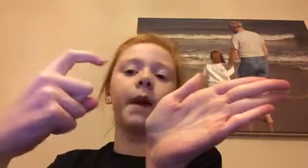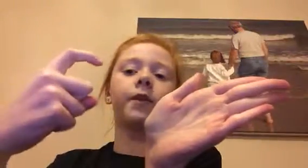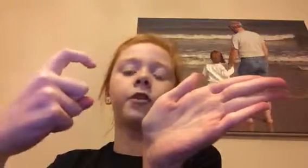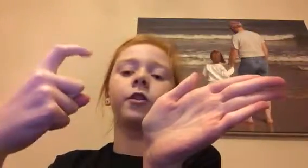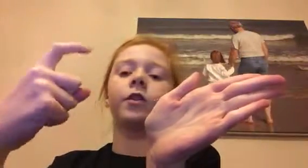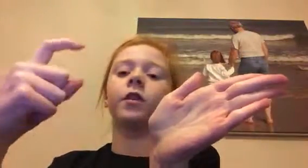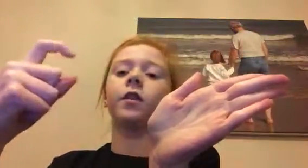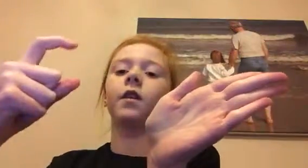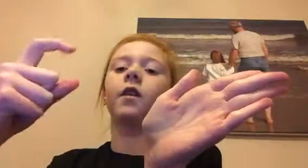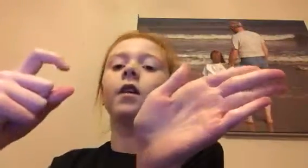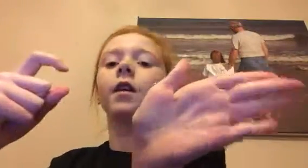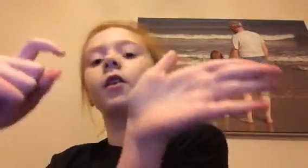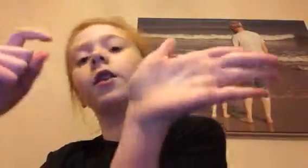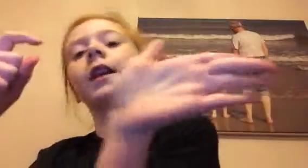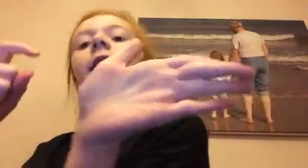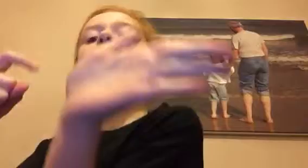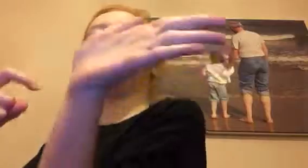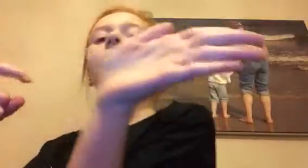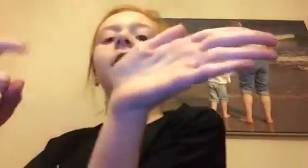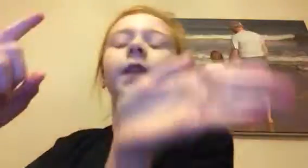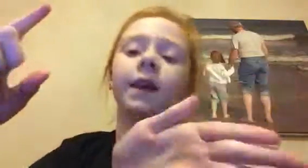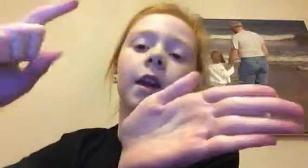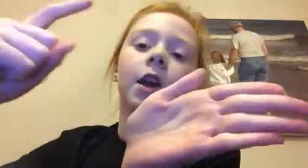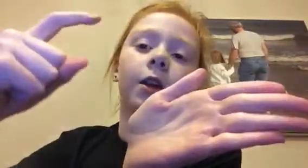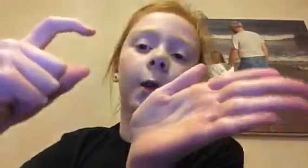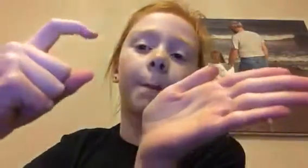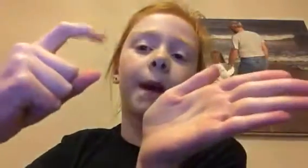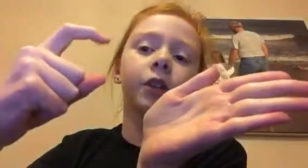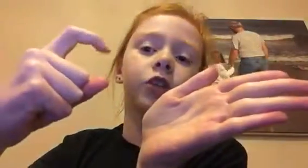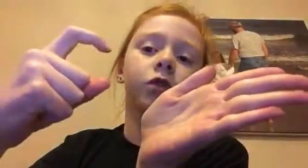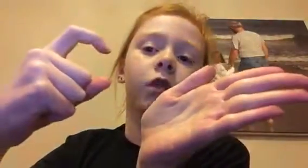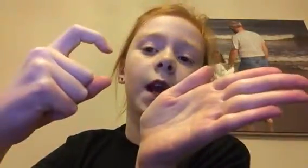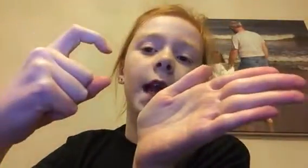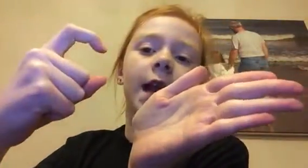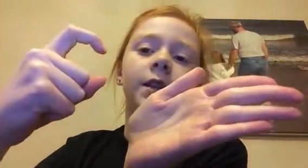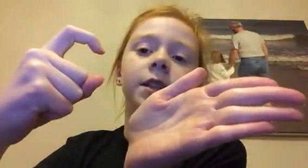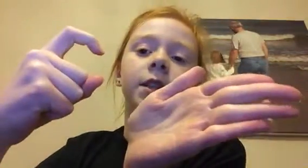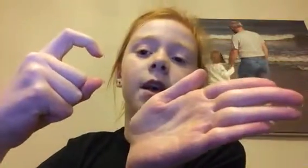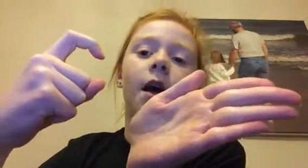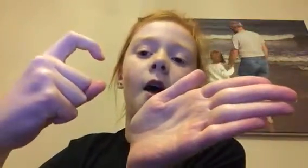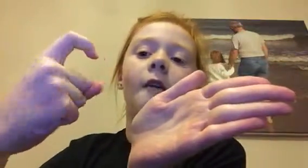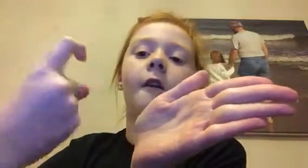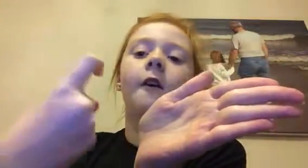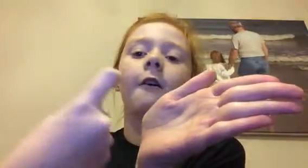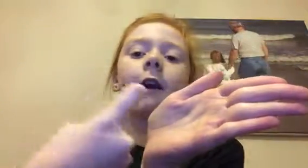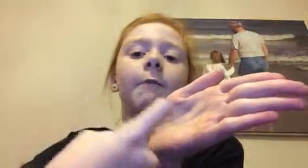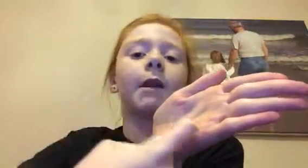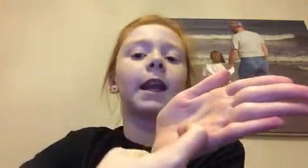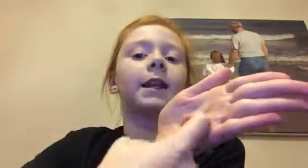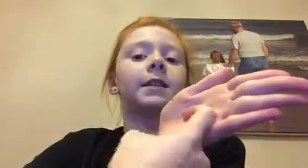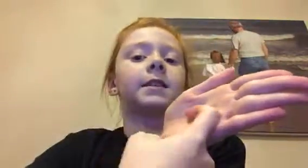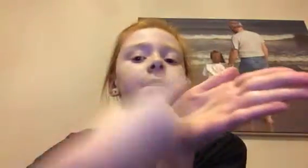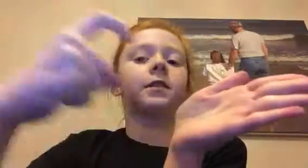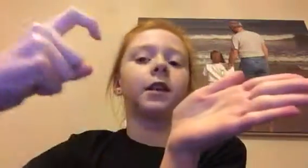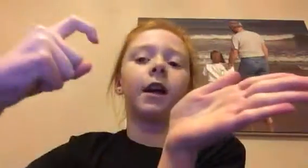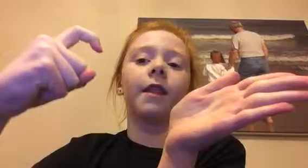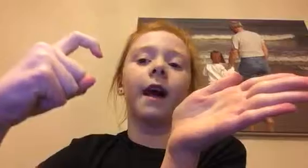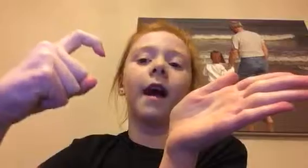bend you're gonna get your left hand like this gonna bend your right hand in half and place so like that